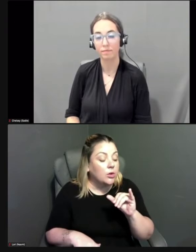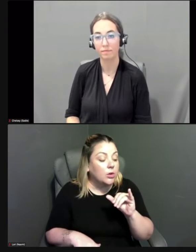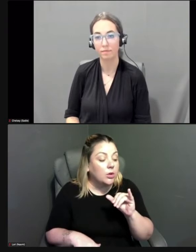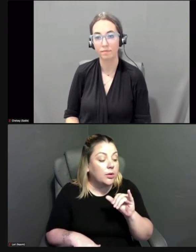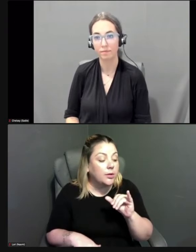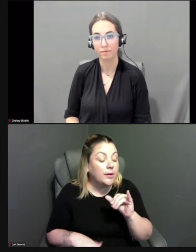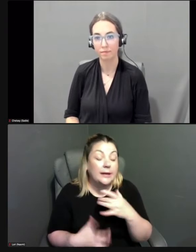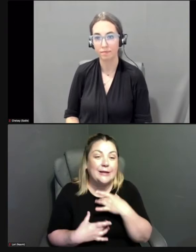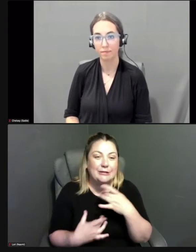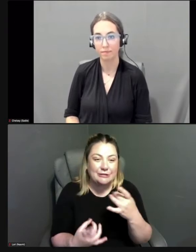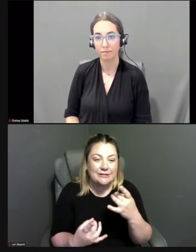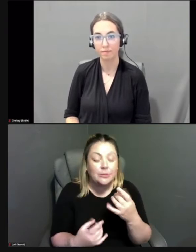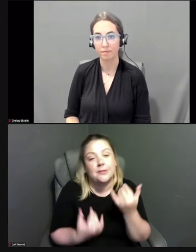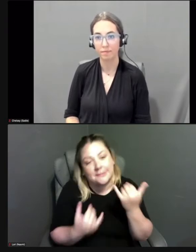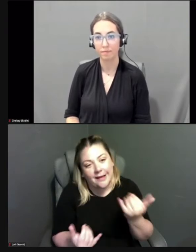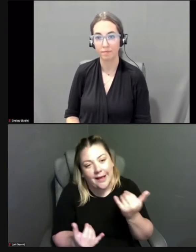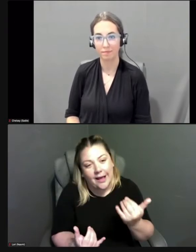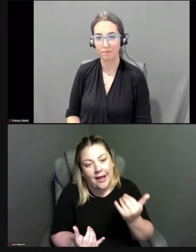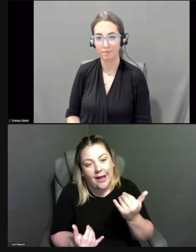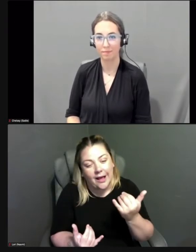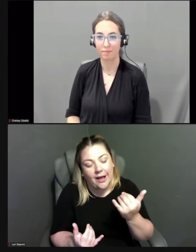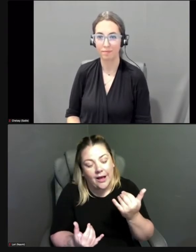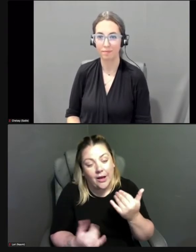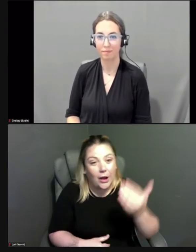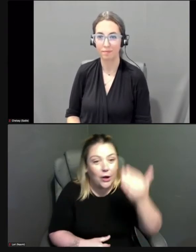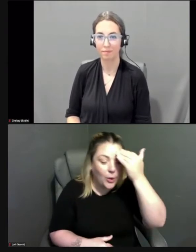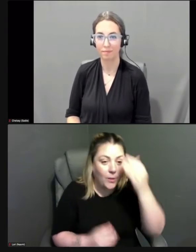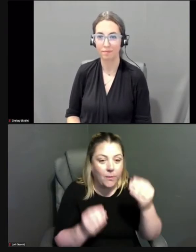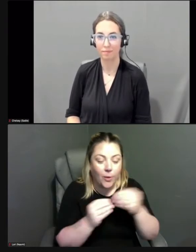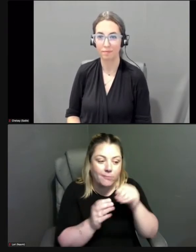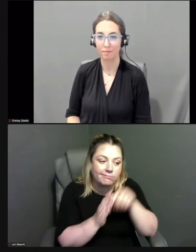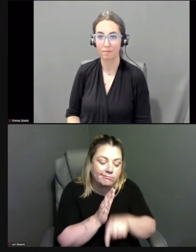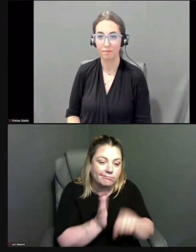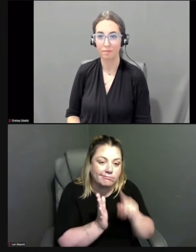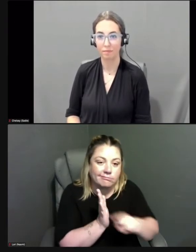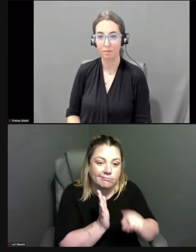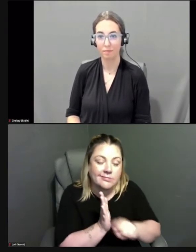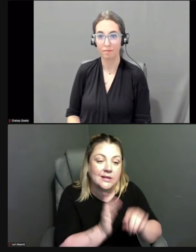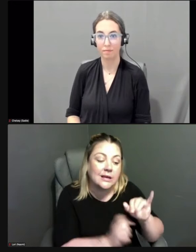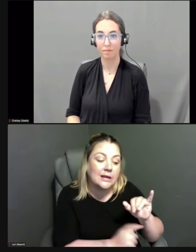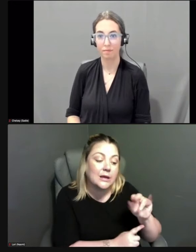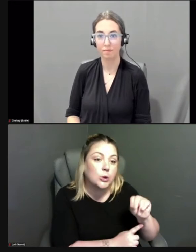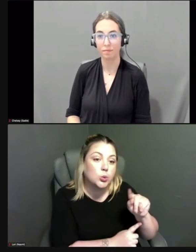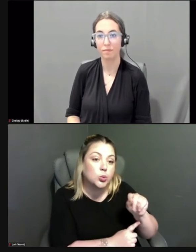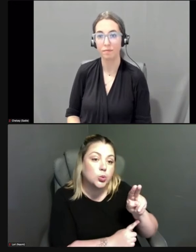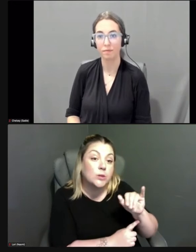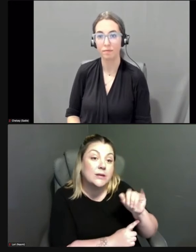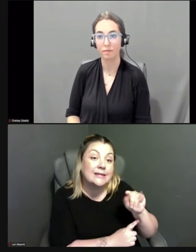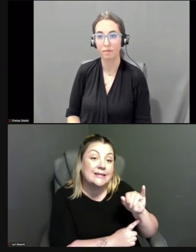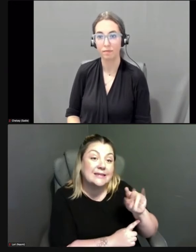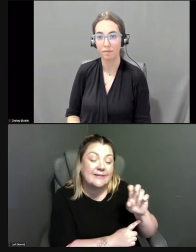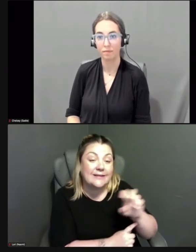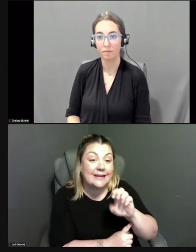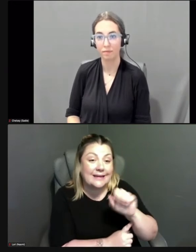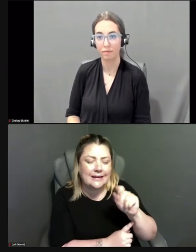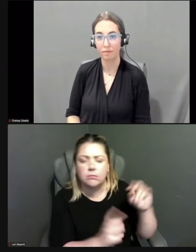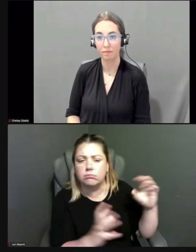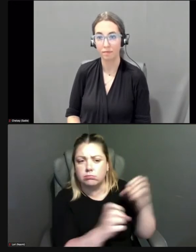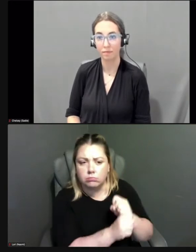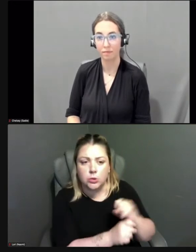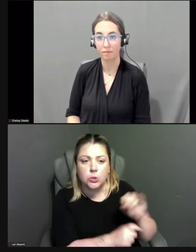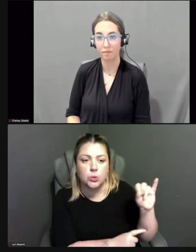what I know now about intuitive eating and, like, the binge restrict cycle, because what would happen is then I found myself